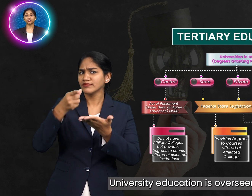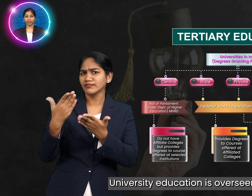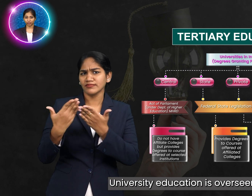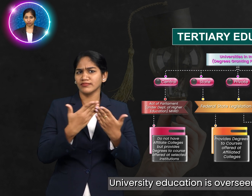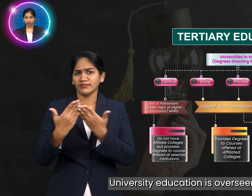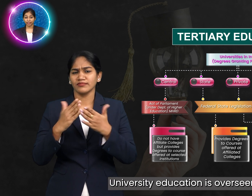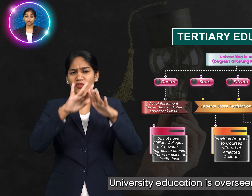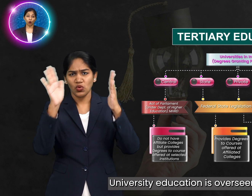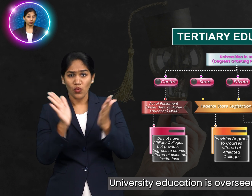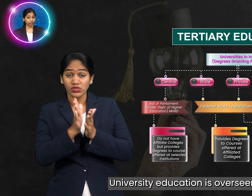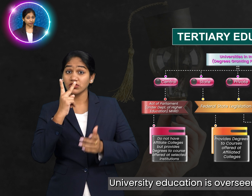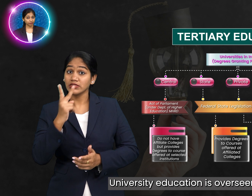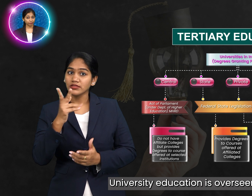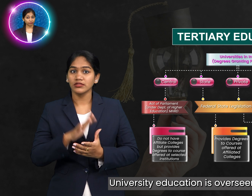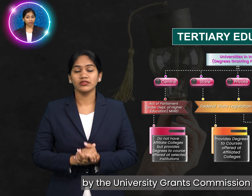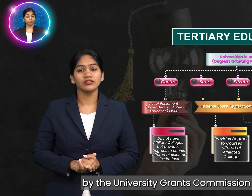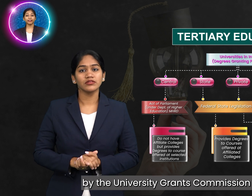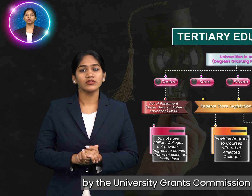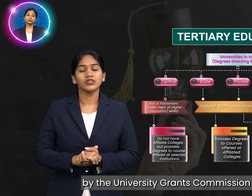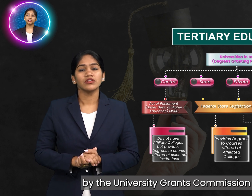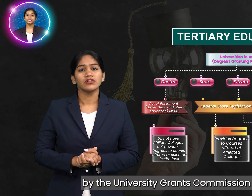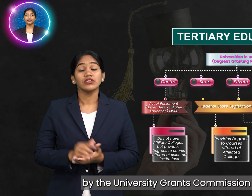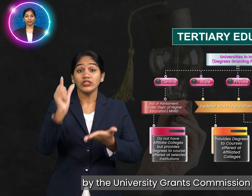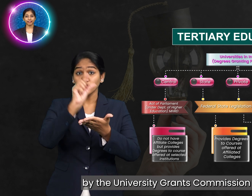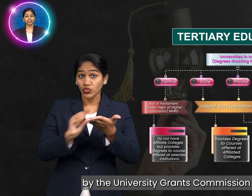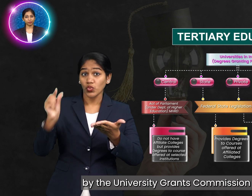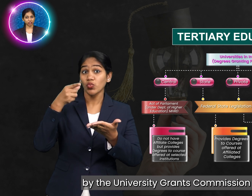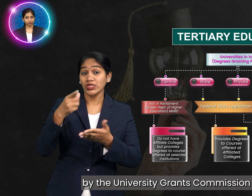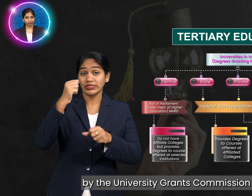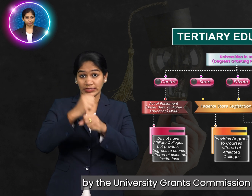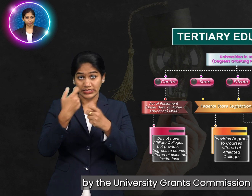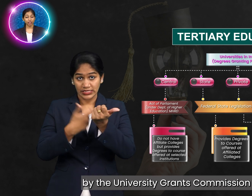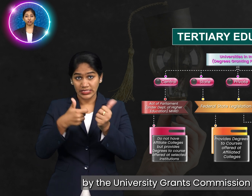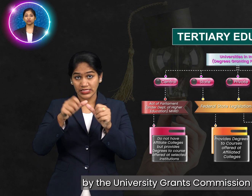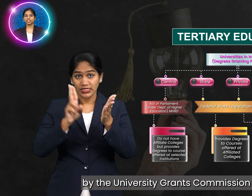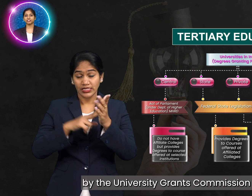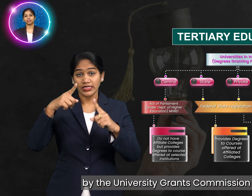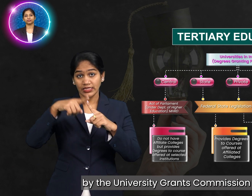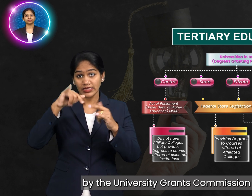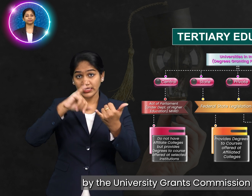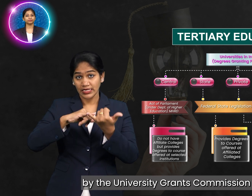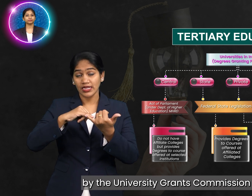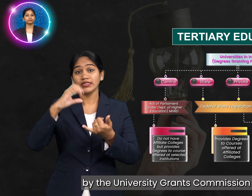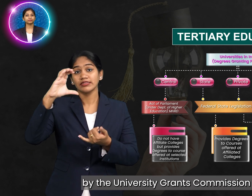University education is overseen by the University Grants Commission UGC,